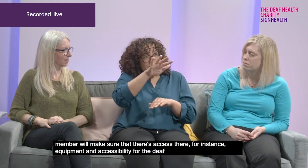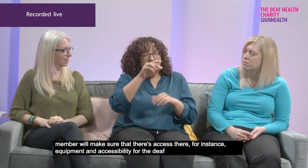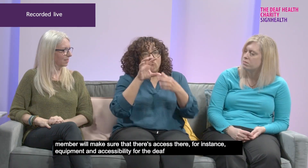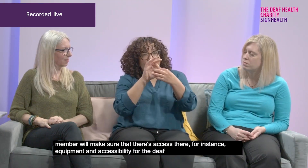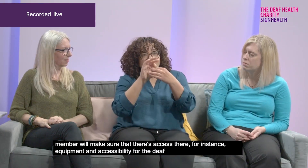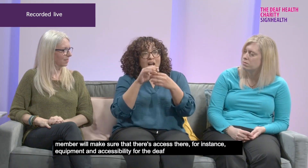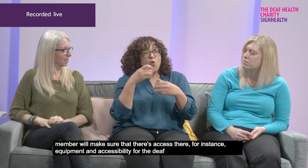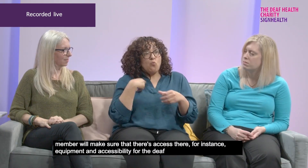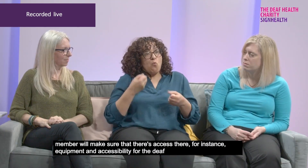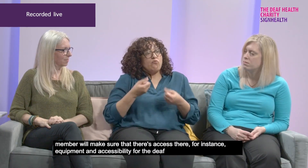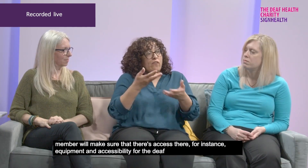survivor or victim.